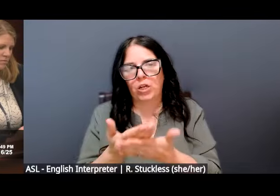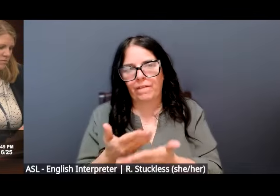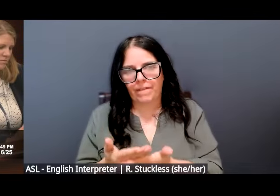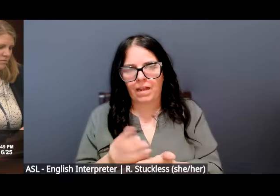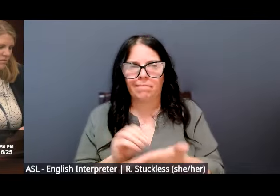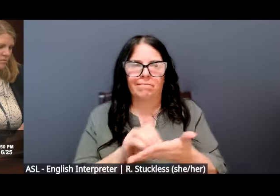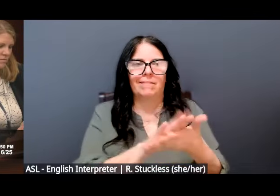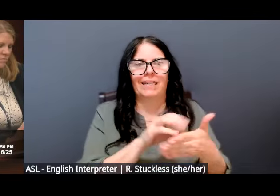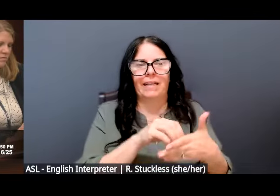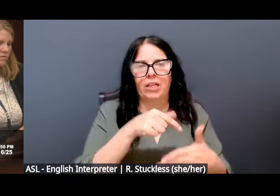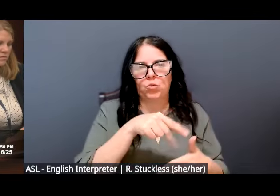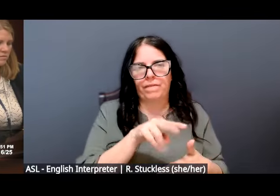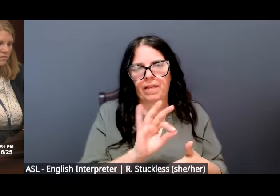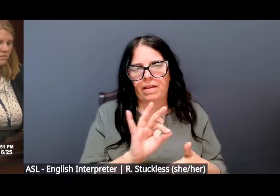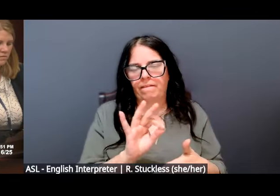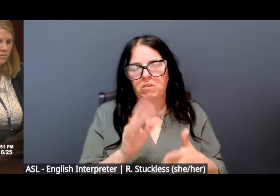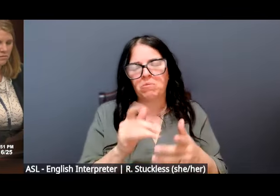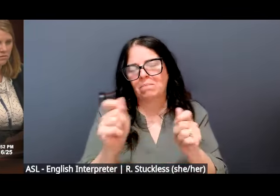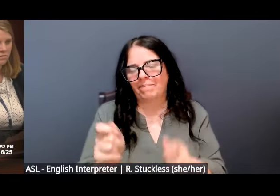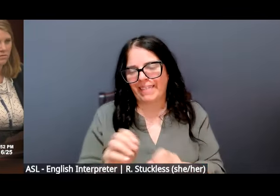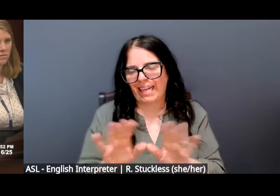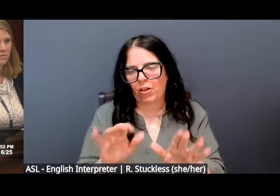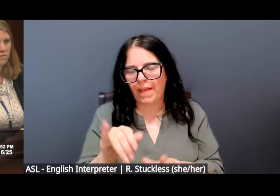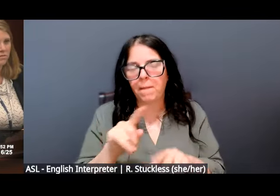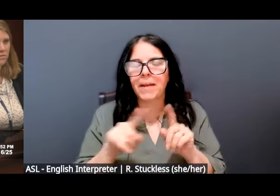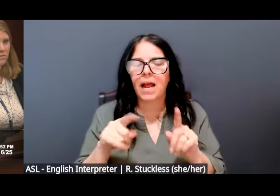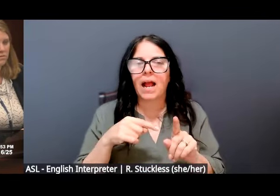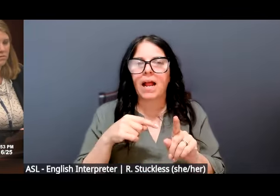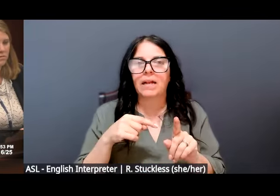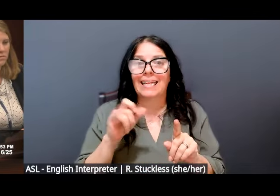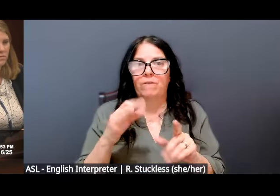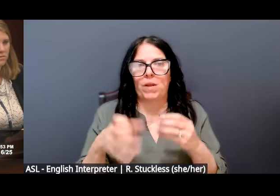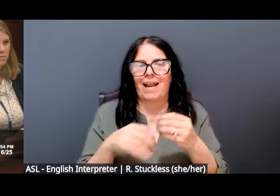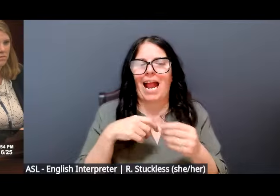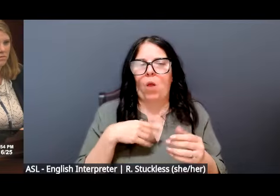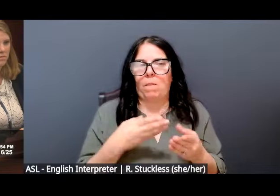what you wanted. If that's the direction the board wants to go.